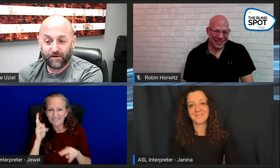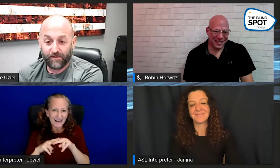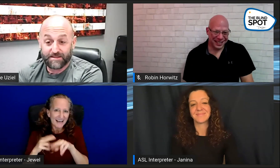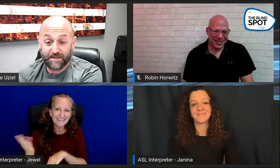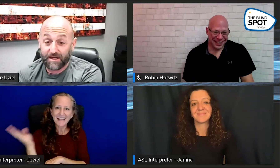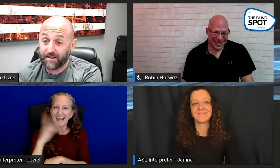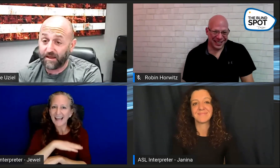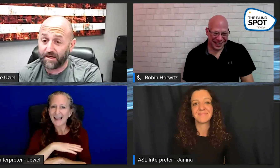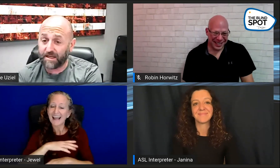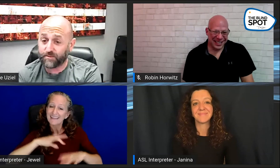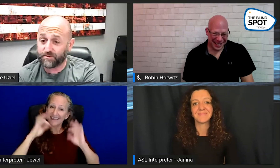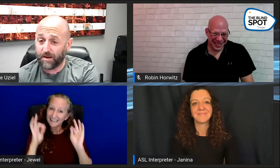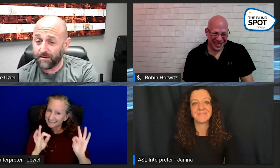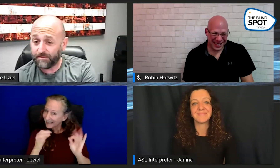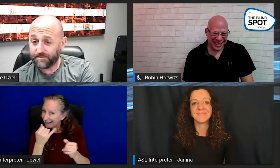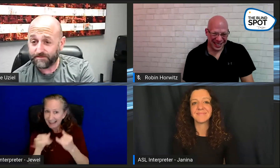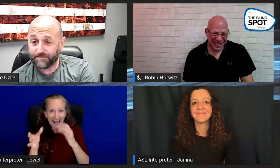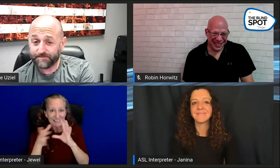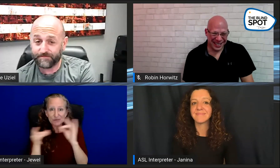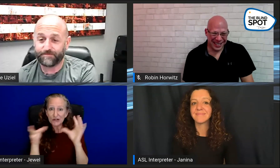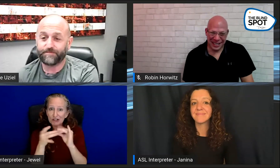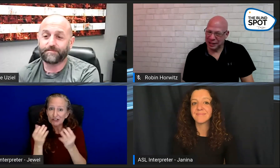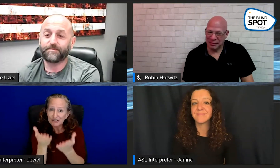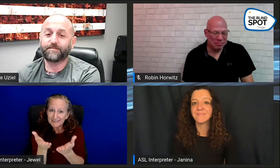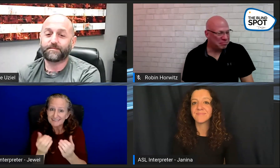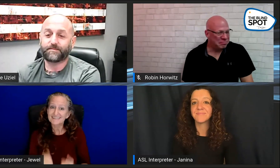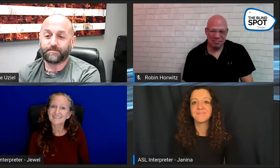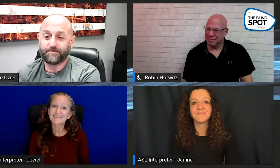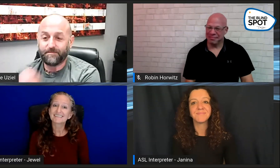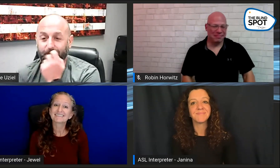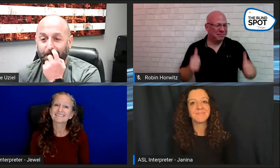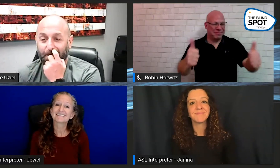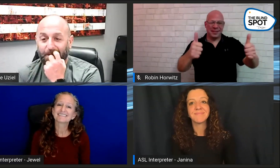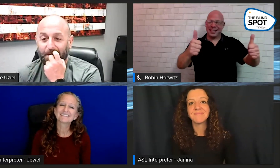day. So that's it. Any last words, Robin?